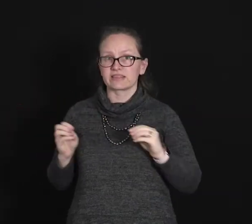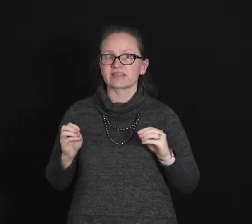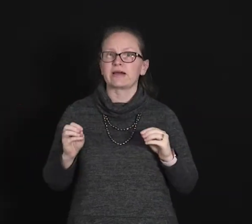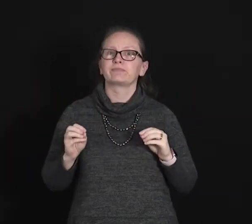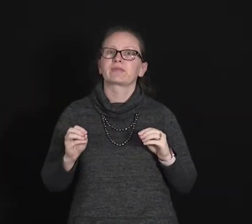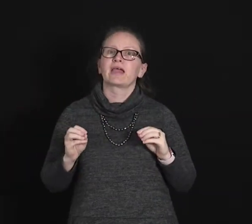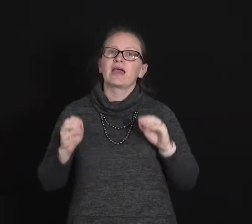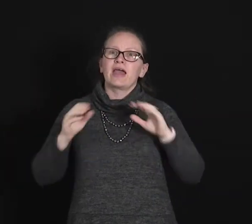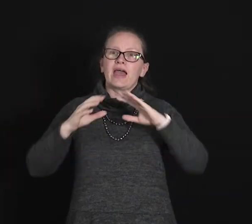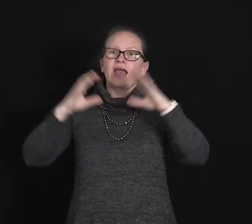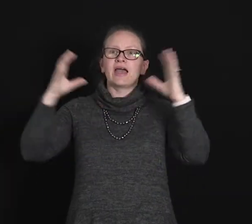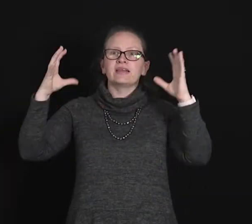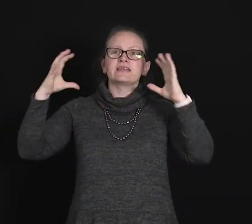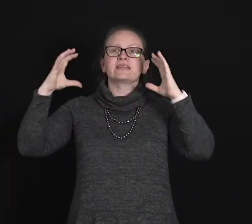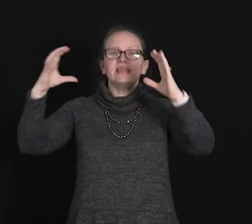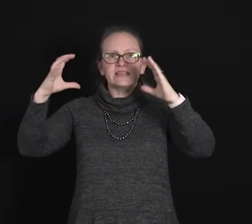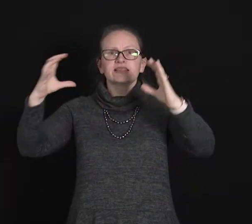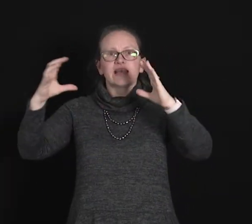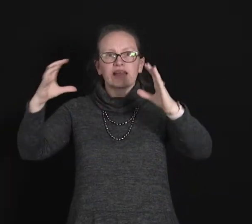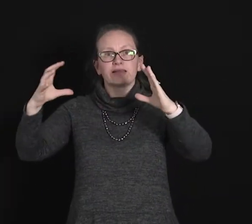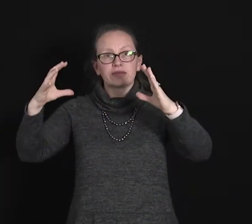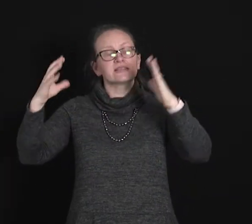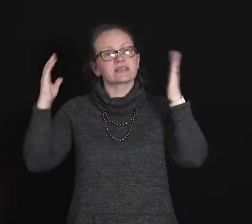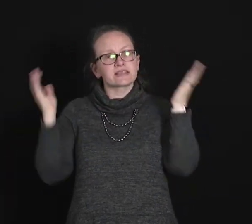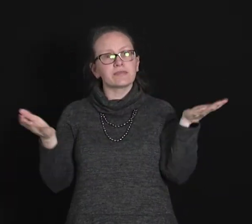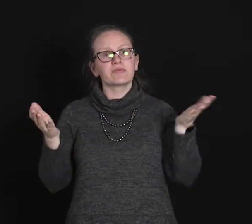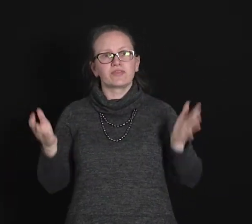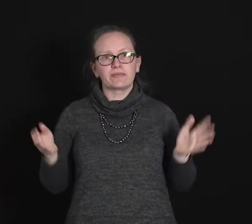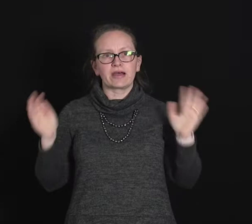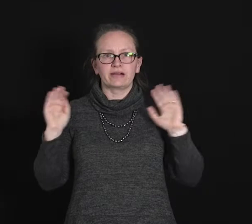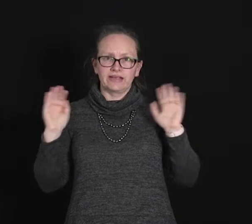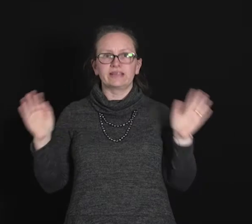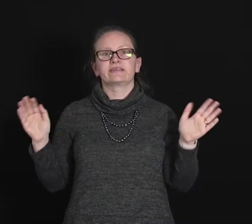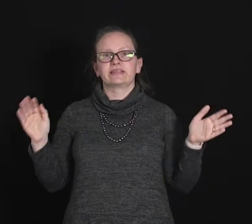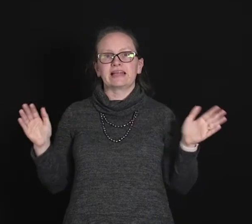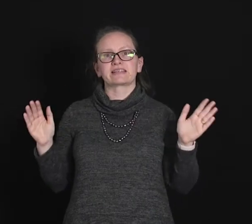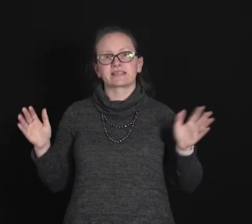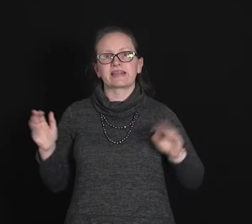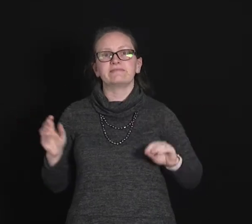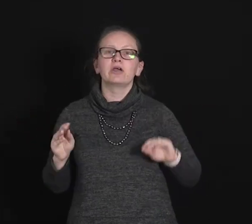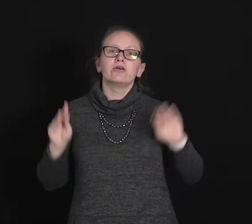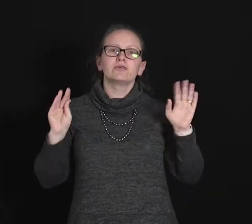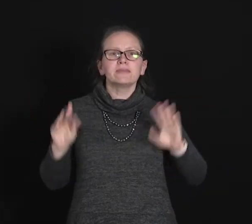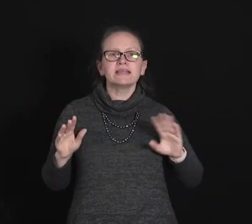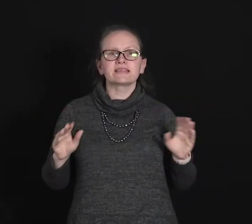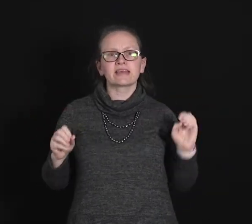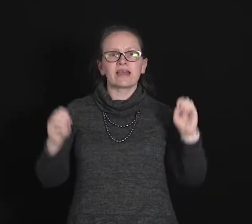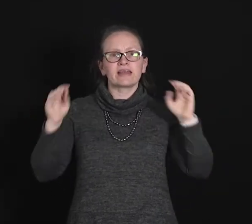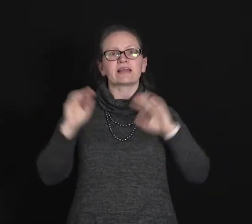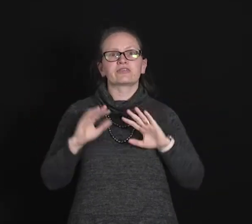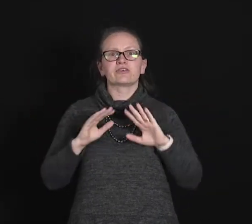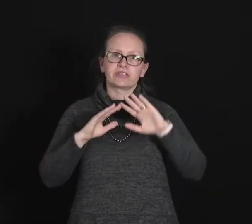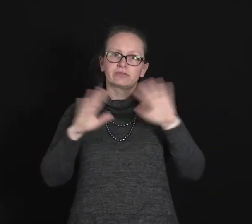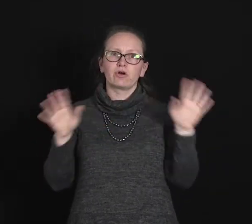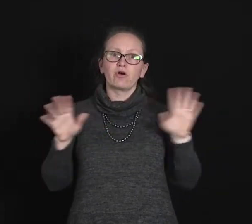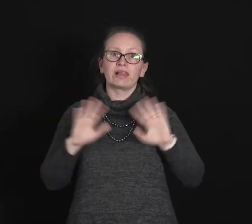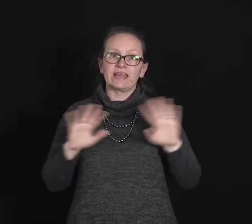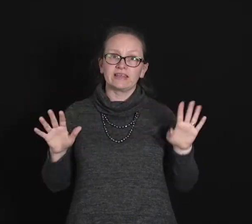star. And these elements, some of them are in a relaxed state, which means that their electrons are all in